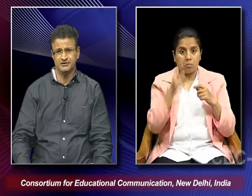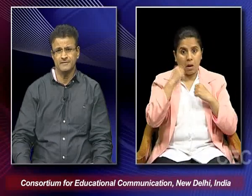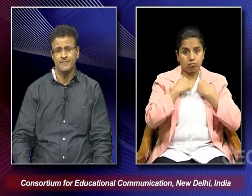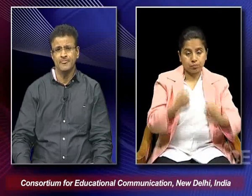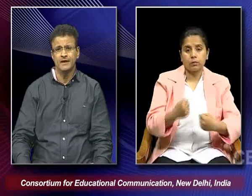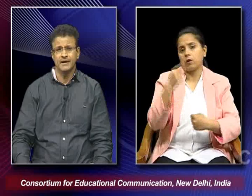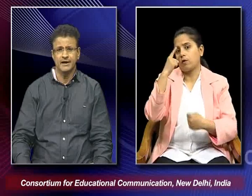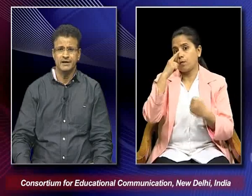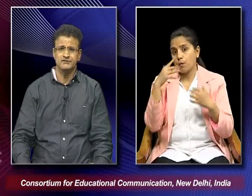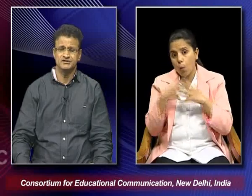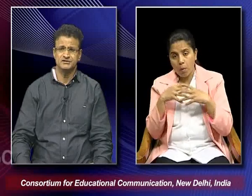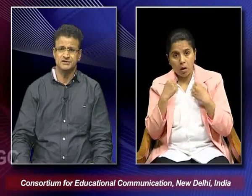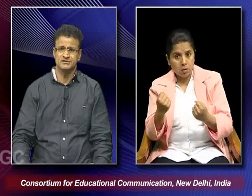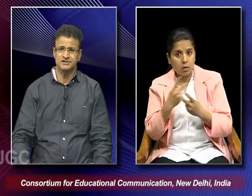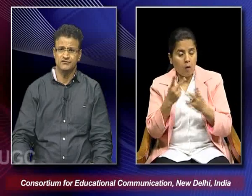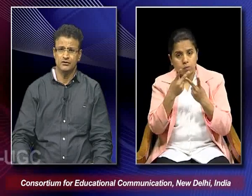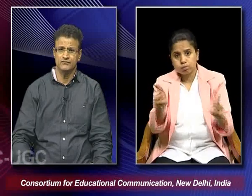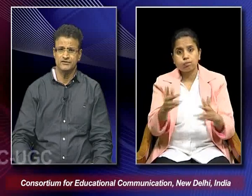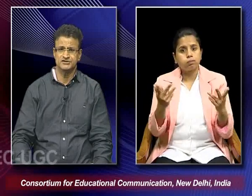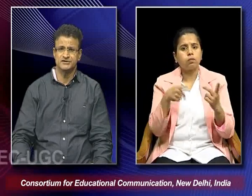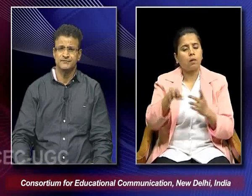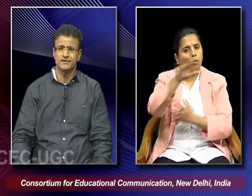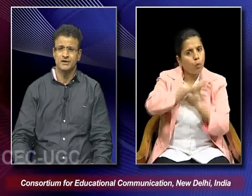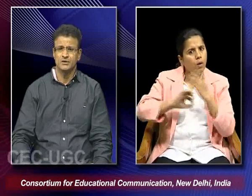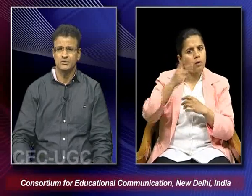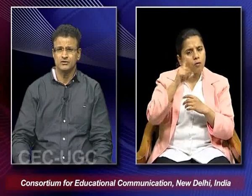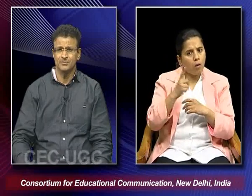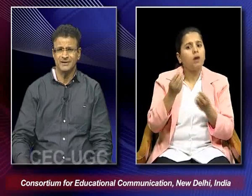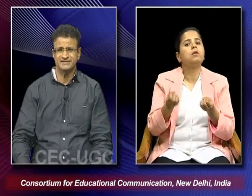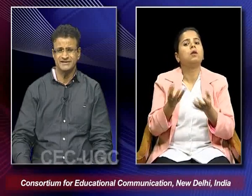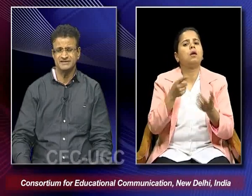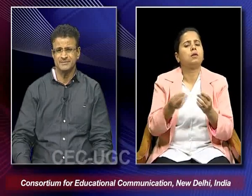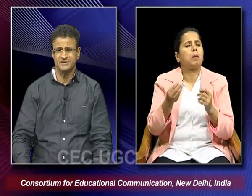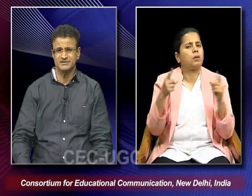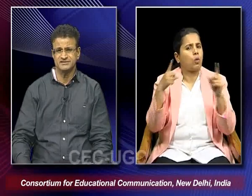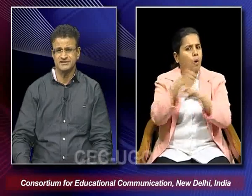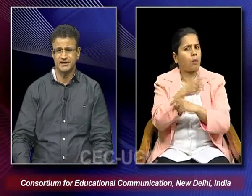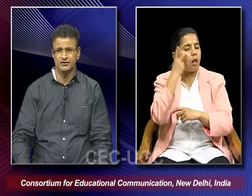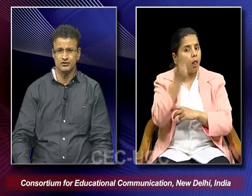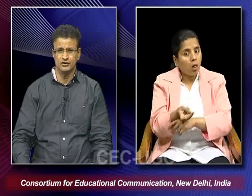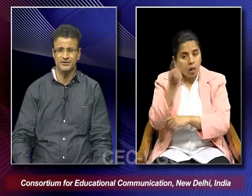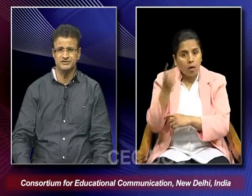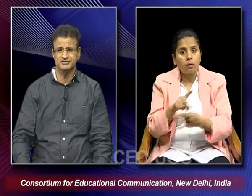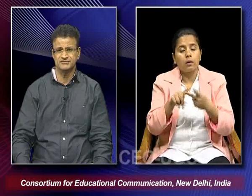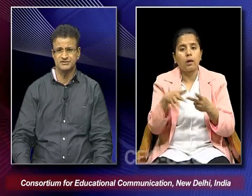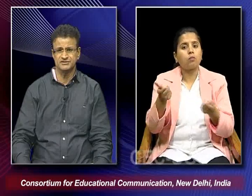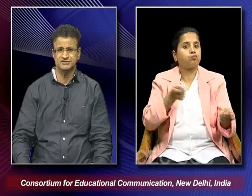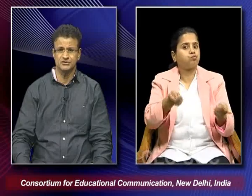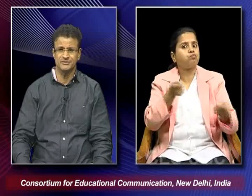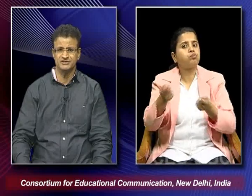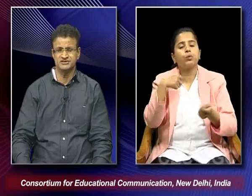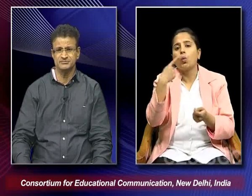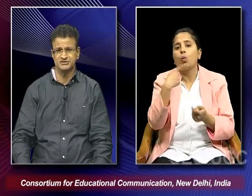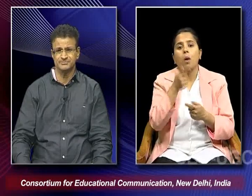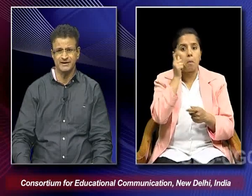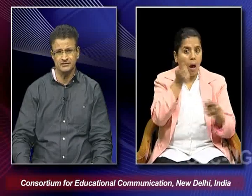feminine, and which in turn they revolve first on a complex gaze apparatus, and second on dominance, which is the